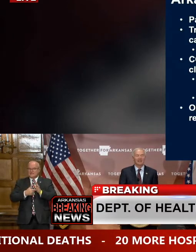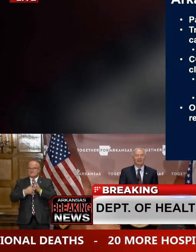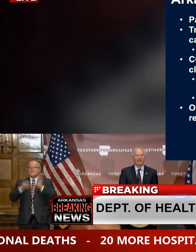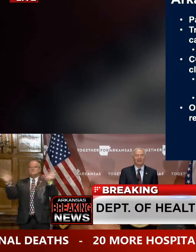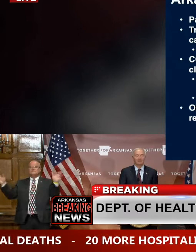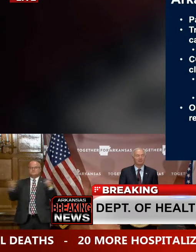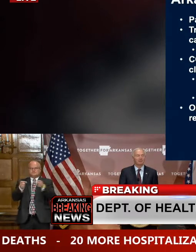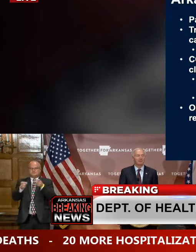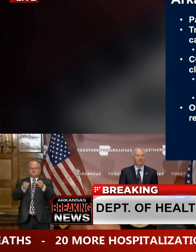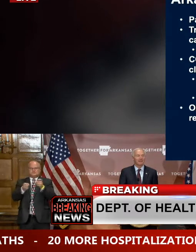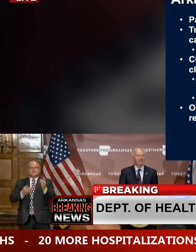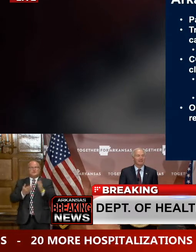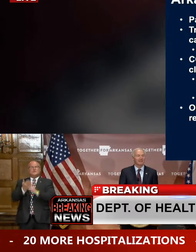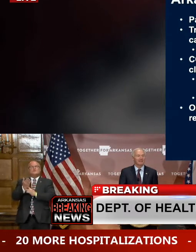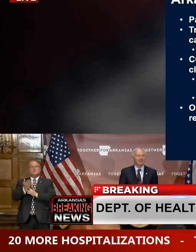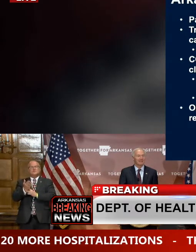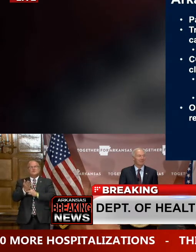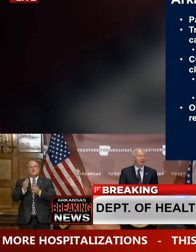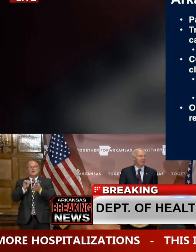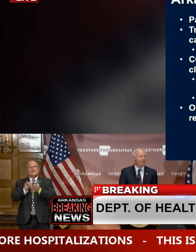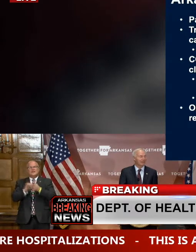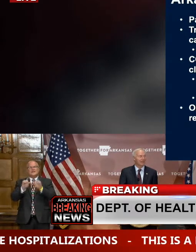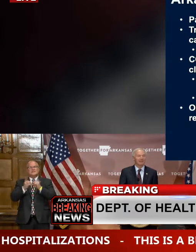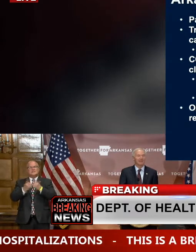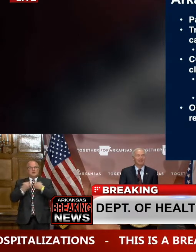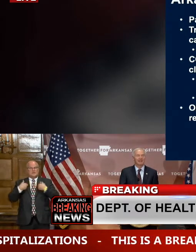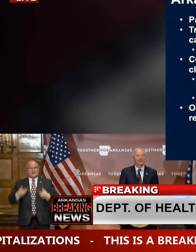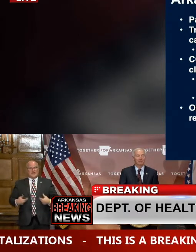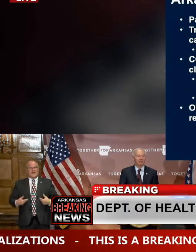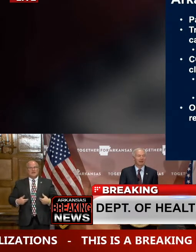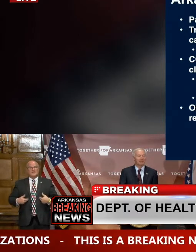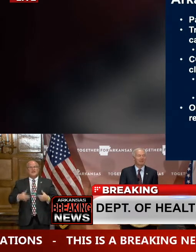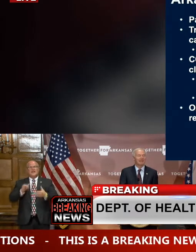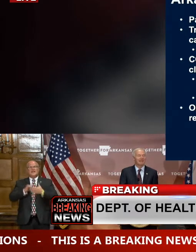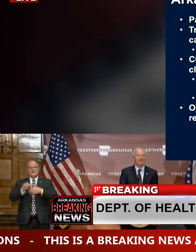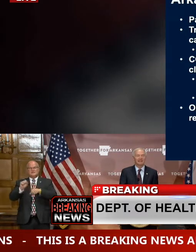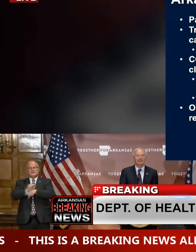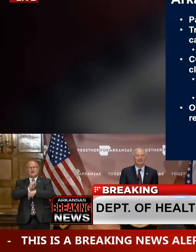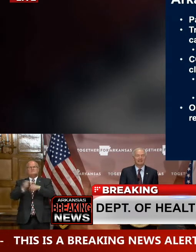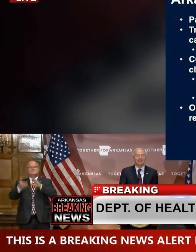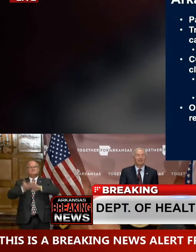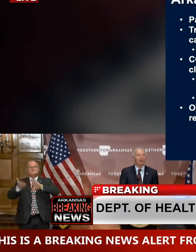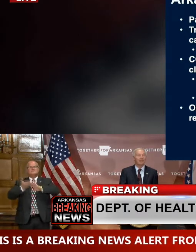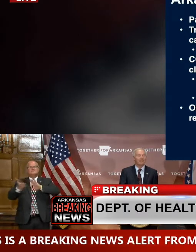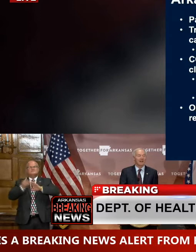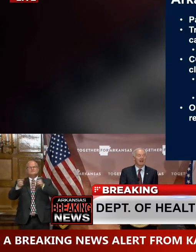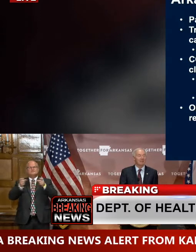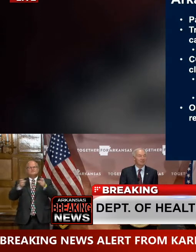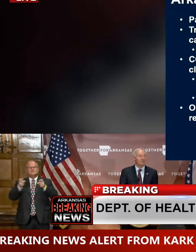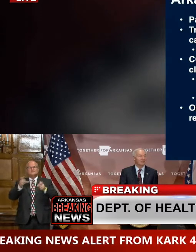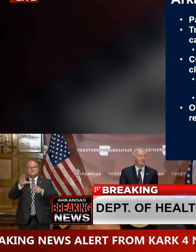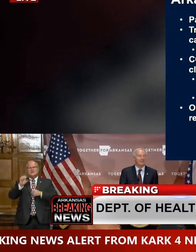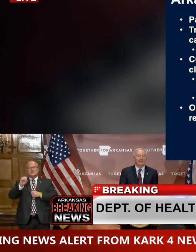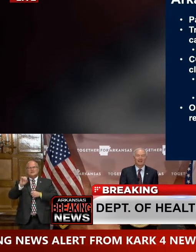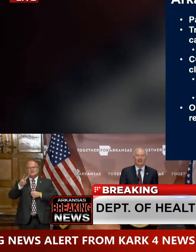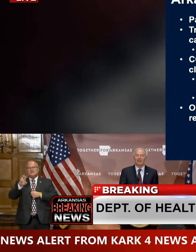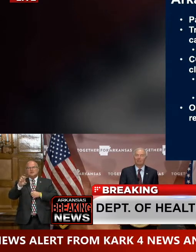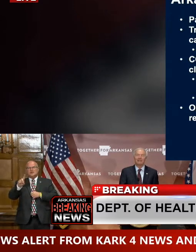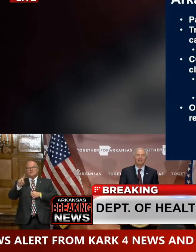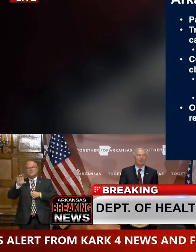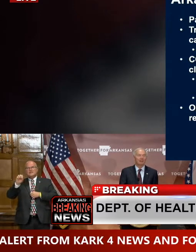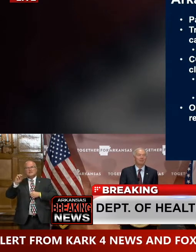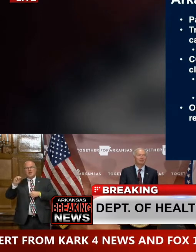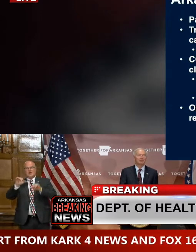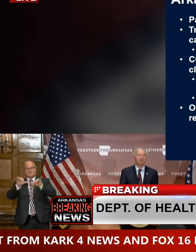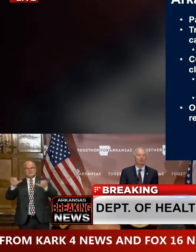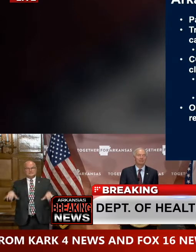centralized through the Department of Health that will operate the COVID-COM system. It'll be